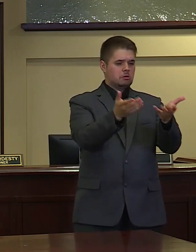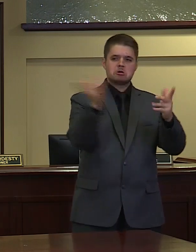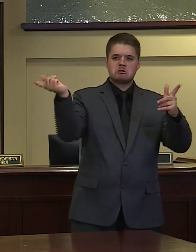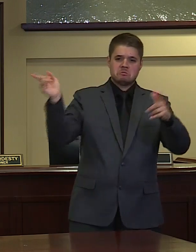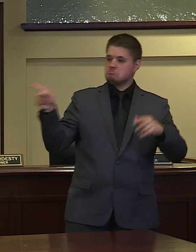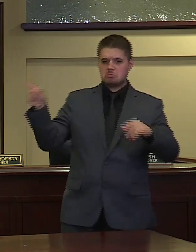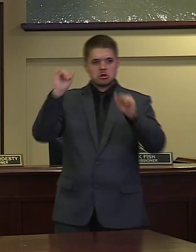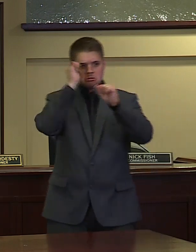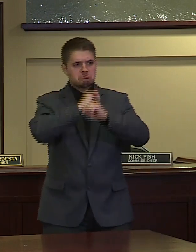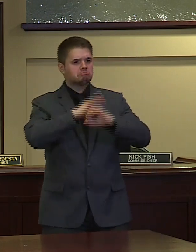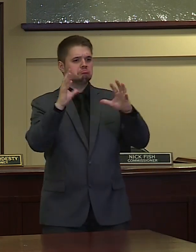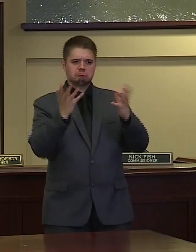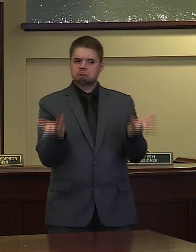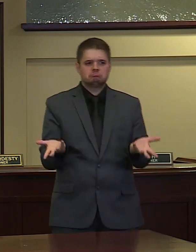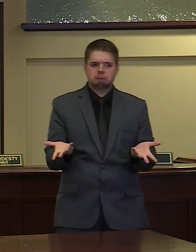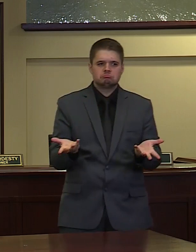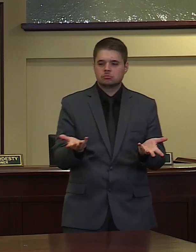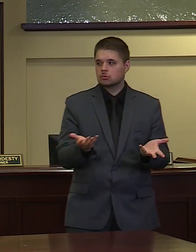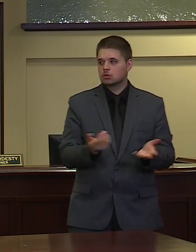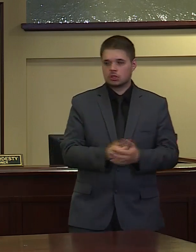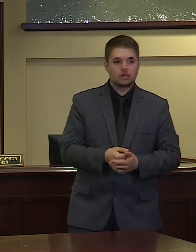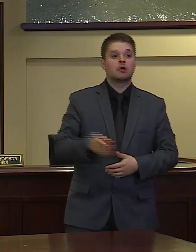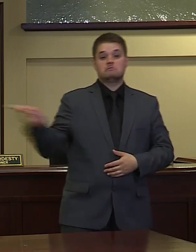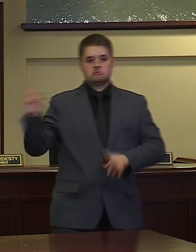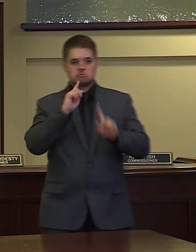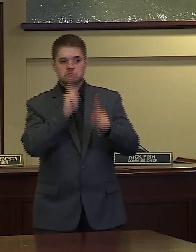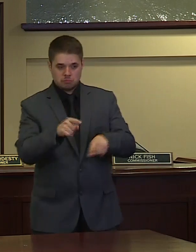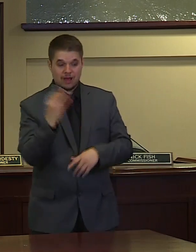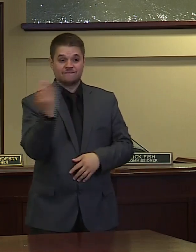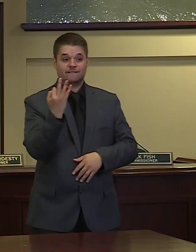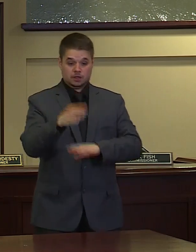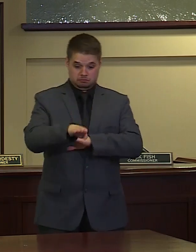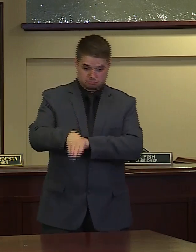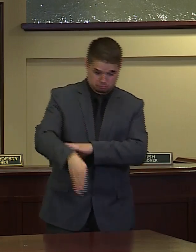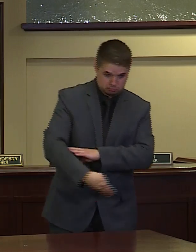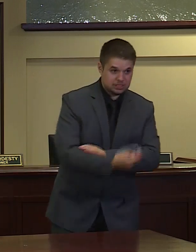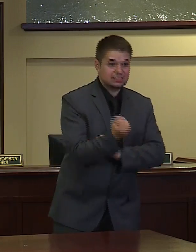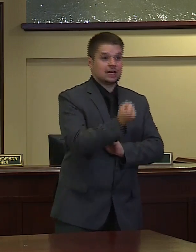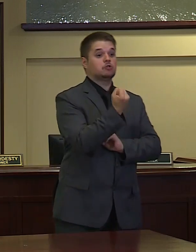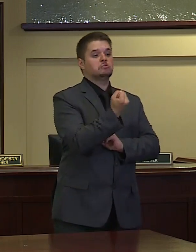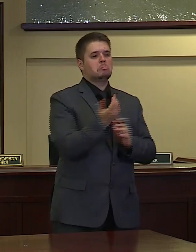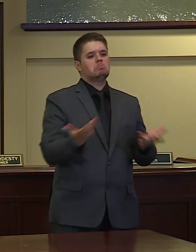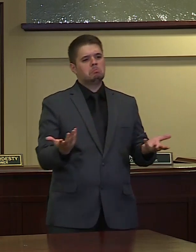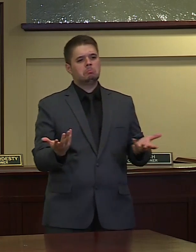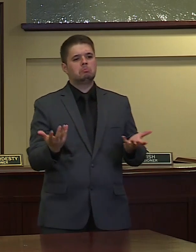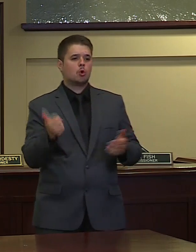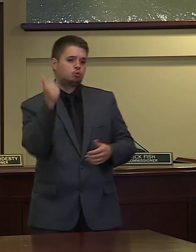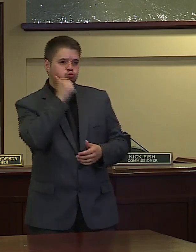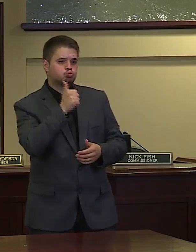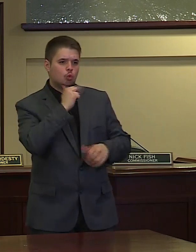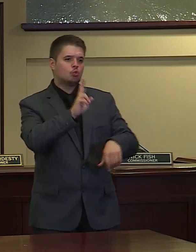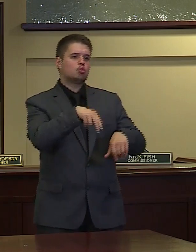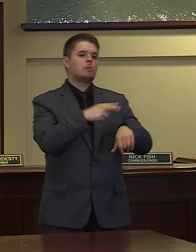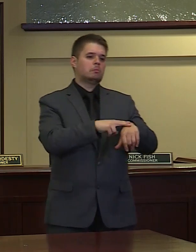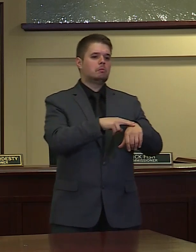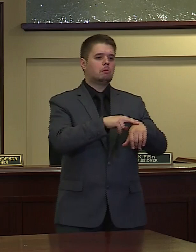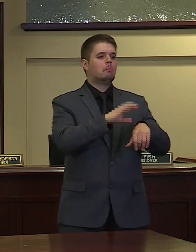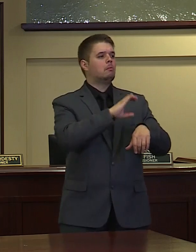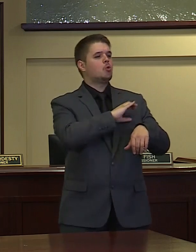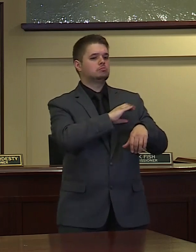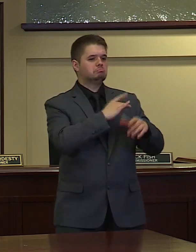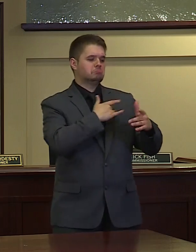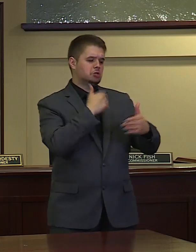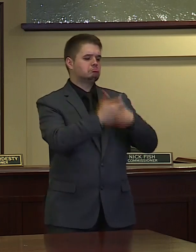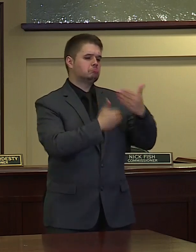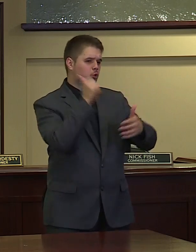So on Friday night into Saturday, it was a relatively standard procedure for us. In addition,